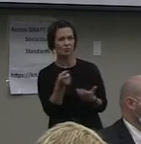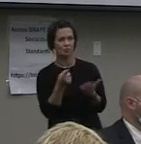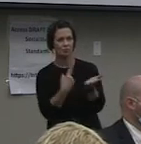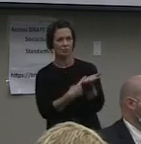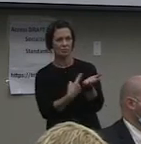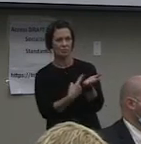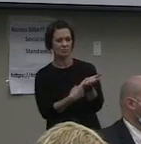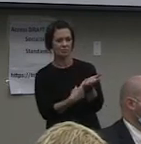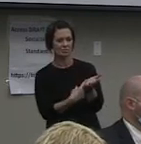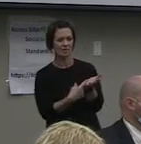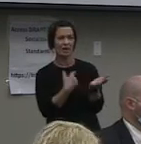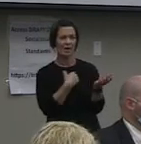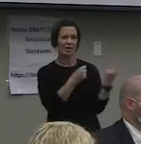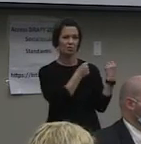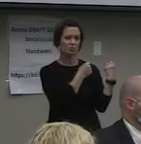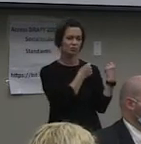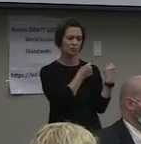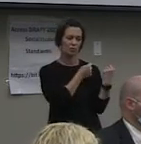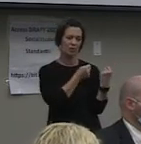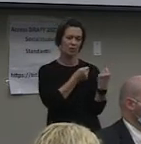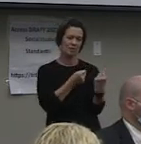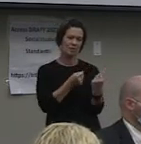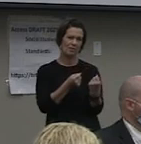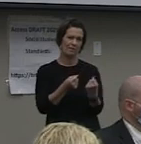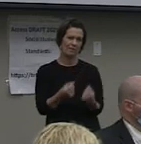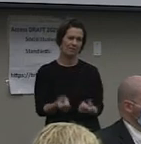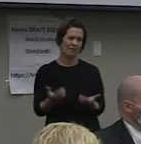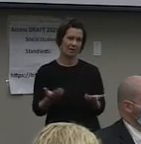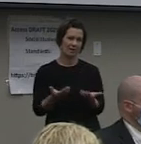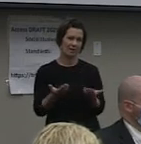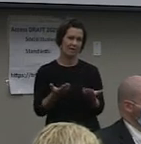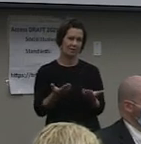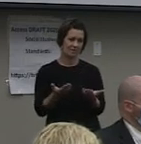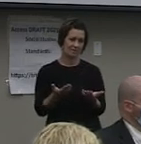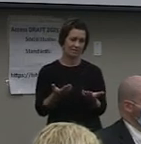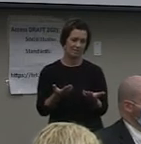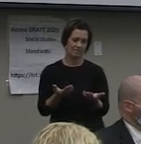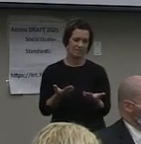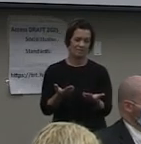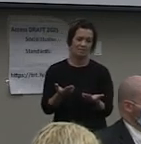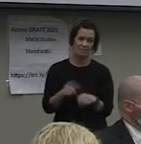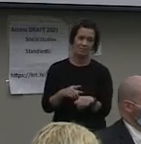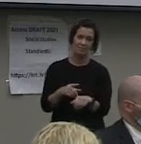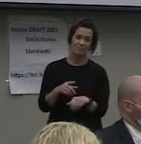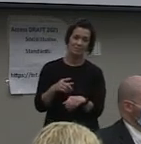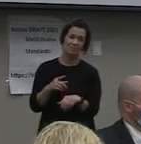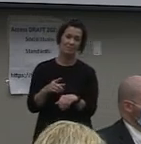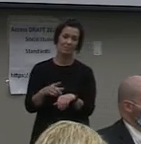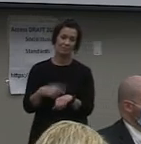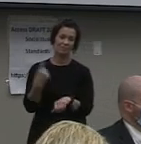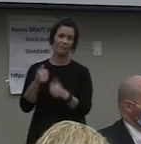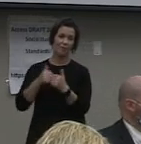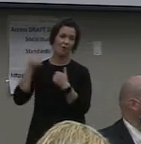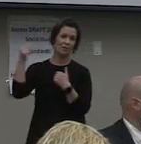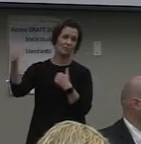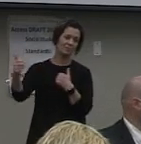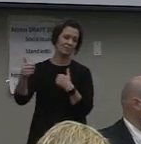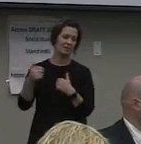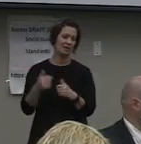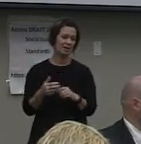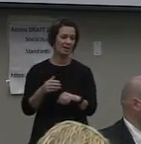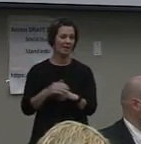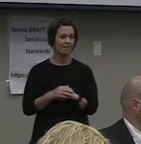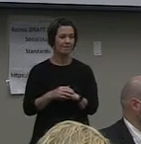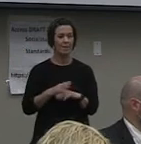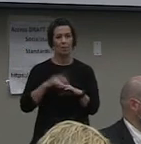And I drove a long ways here early in the morning on high traffic 110, and to come here